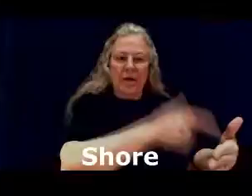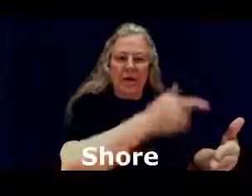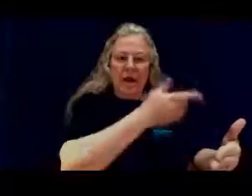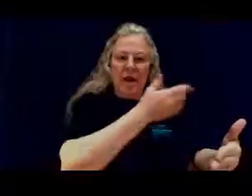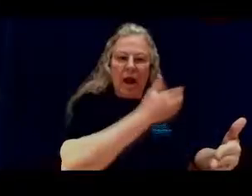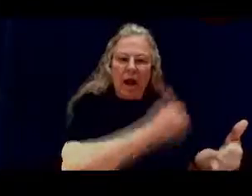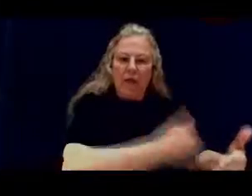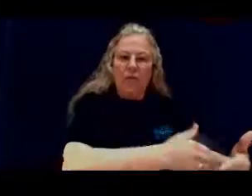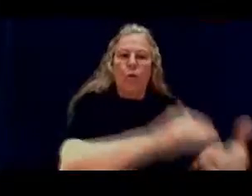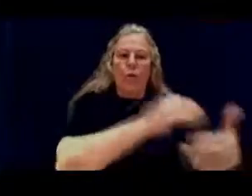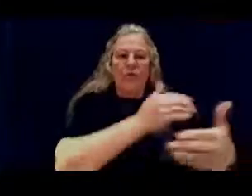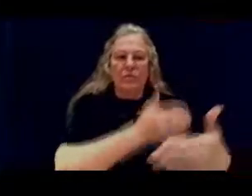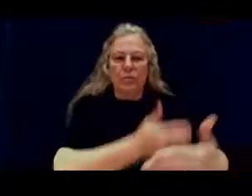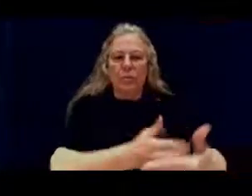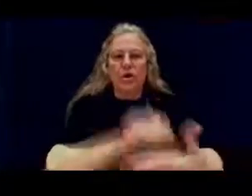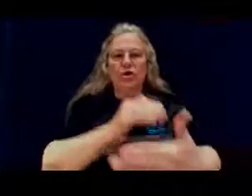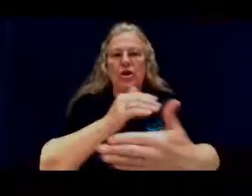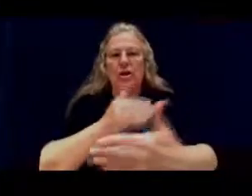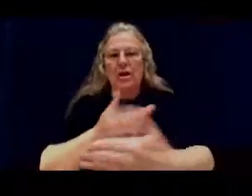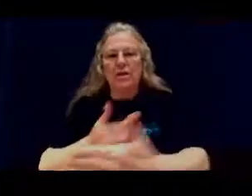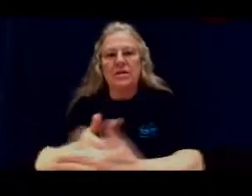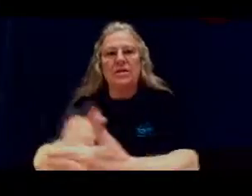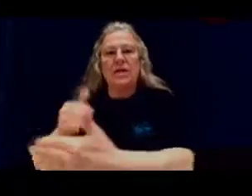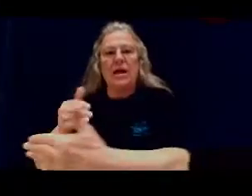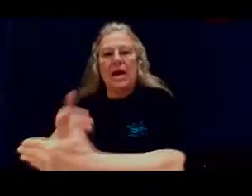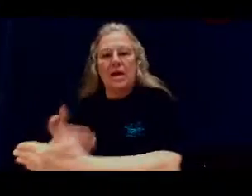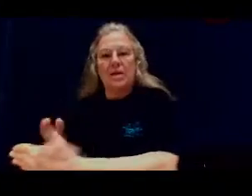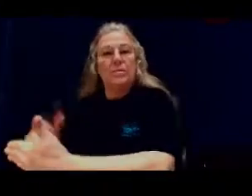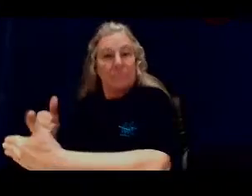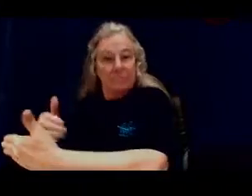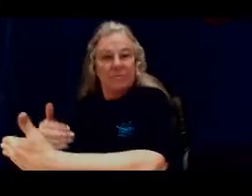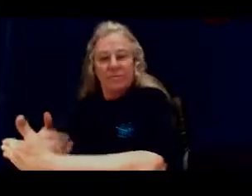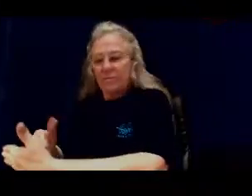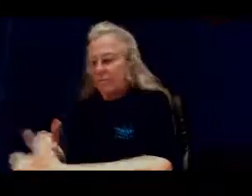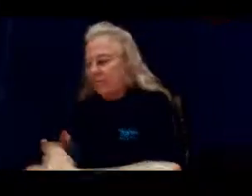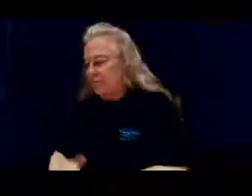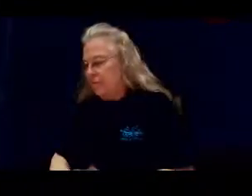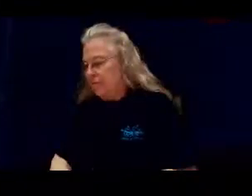hand and the waves brushing against the land.